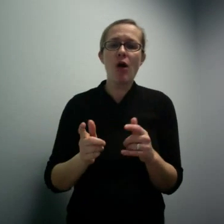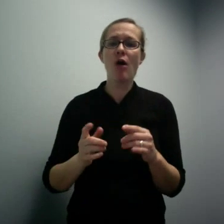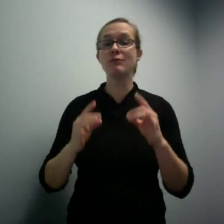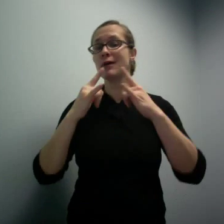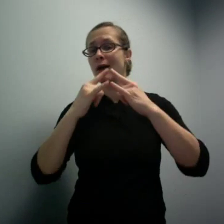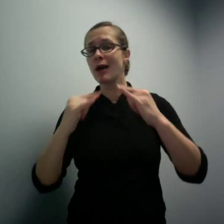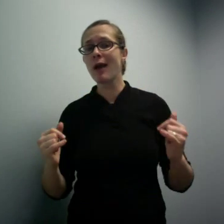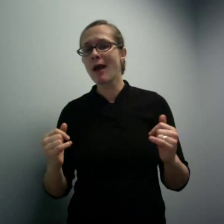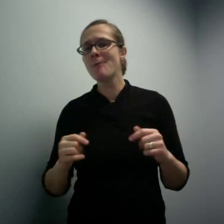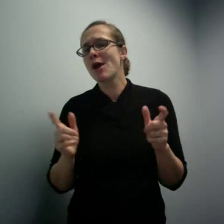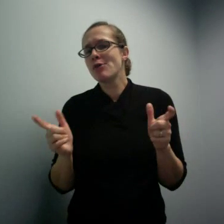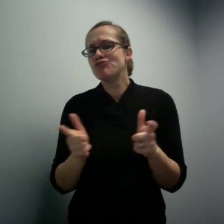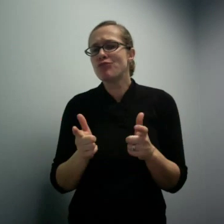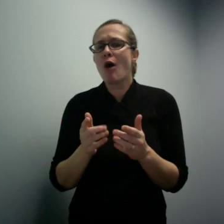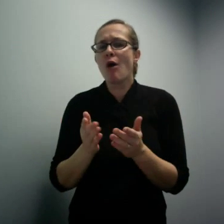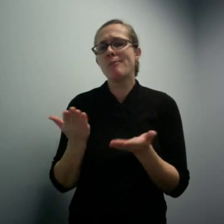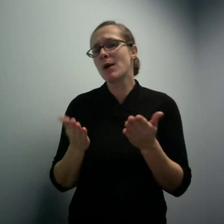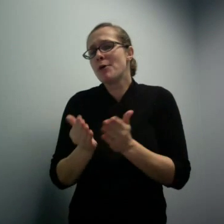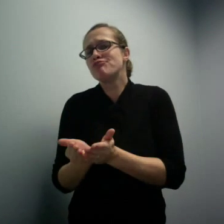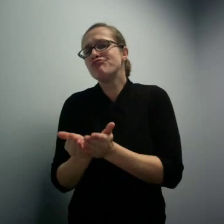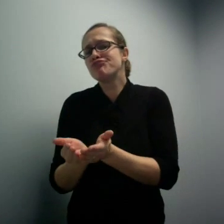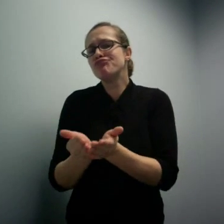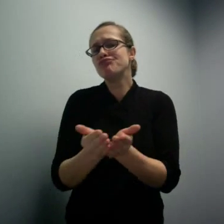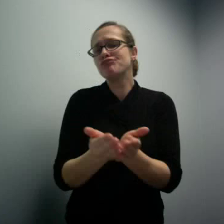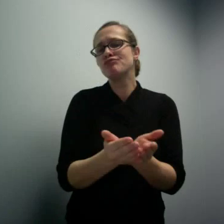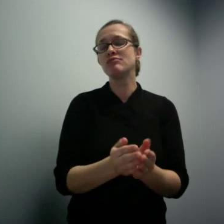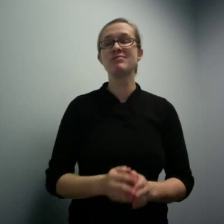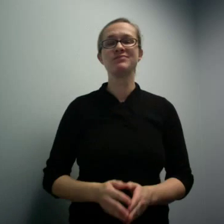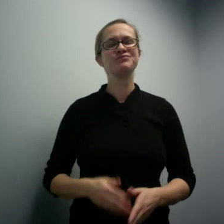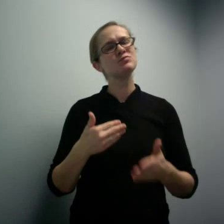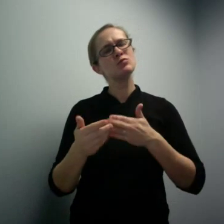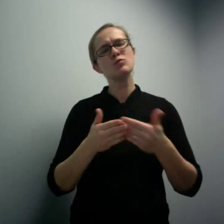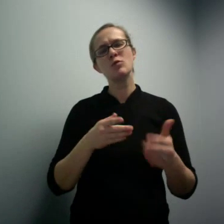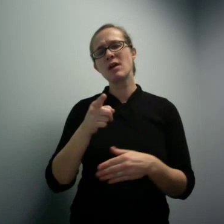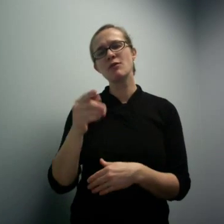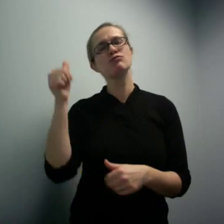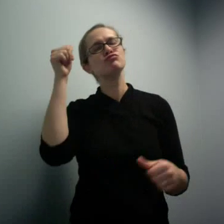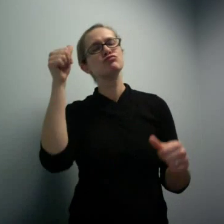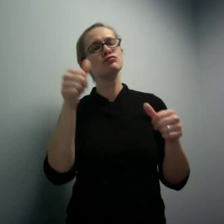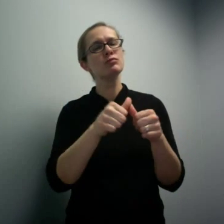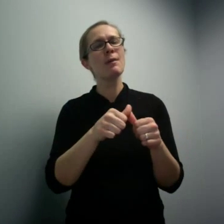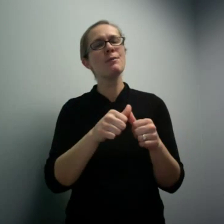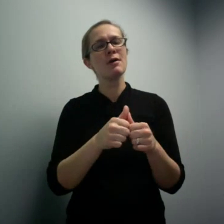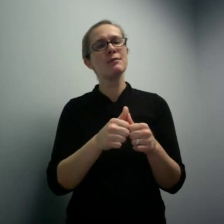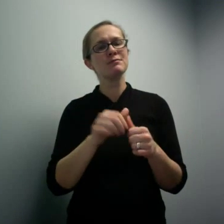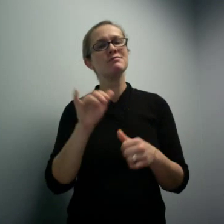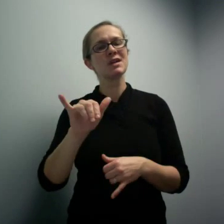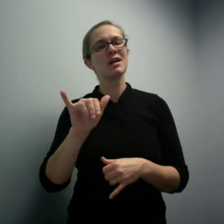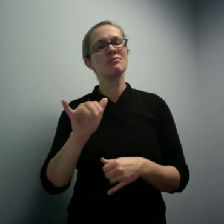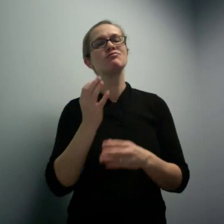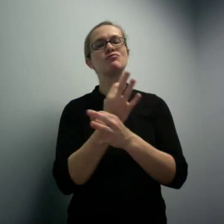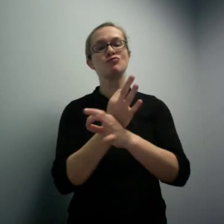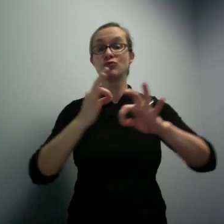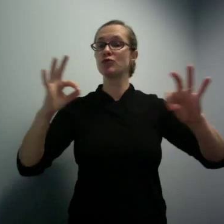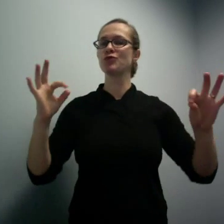boat. Whatever it was for you, I bet that among other things, this gave you a little more freedom, a little more time.